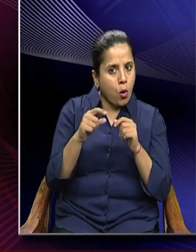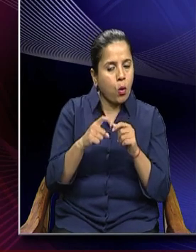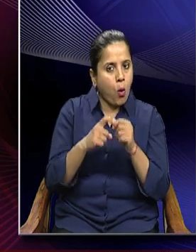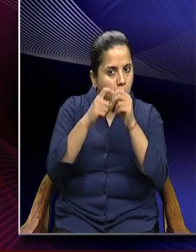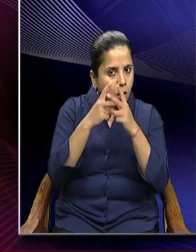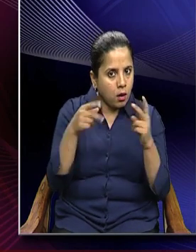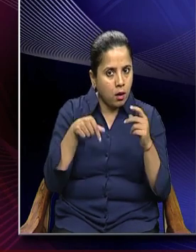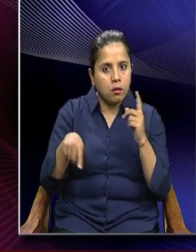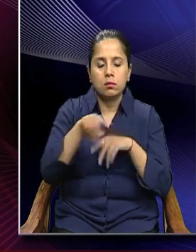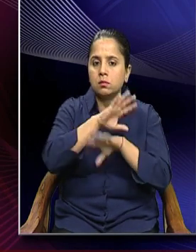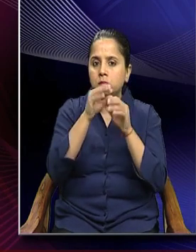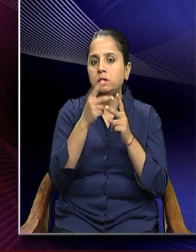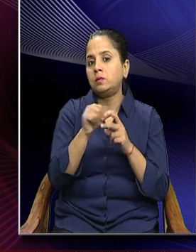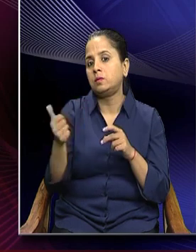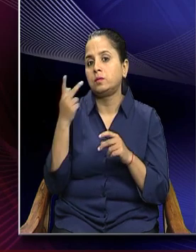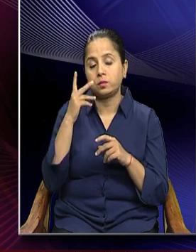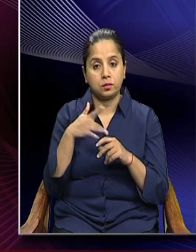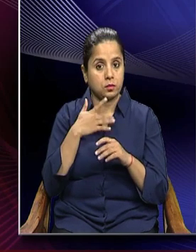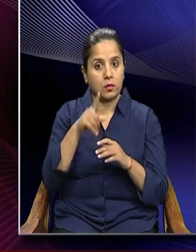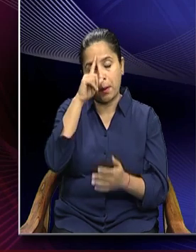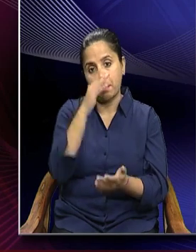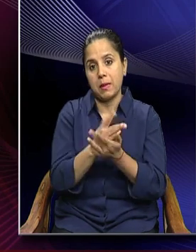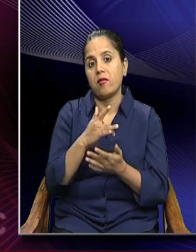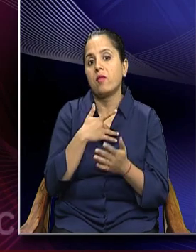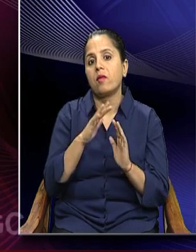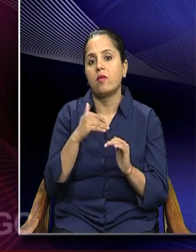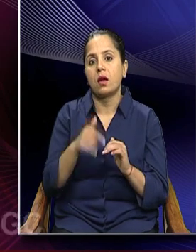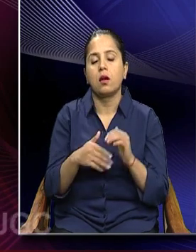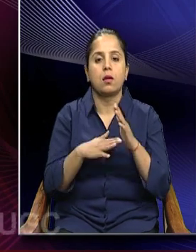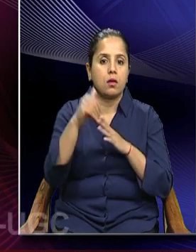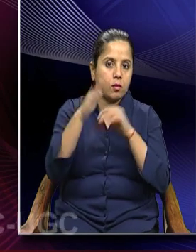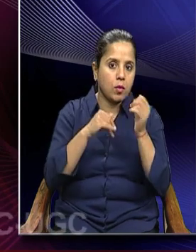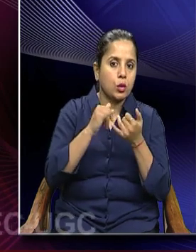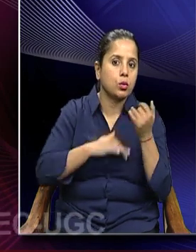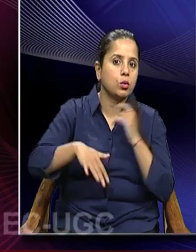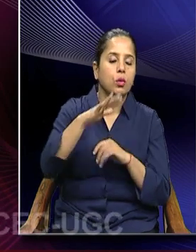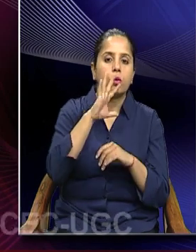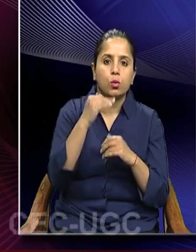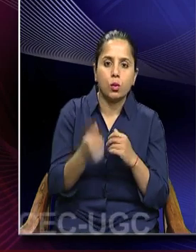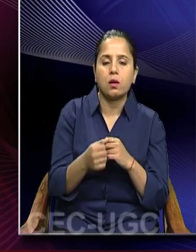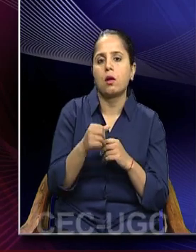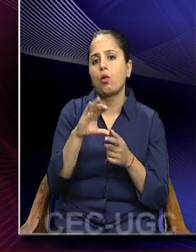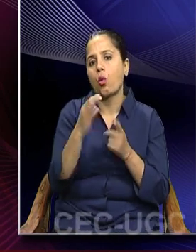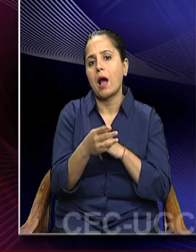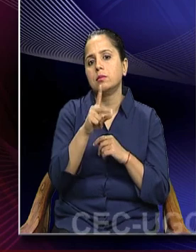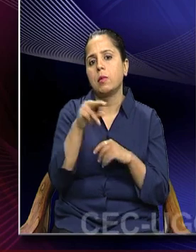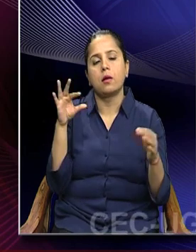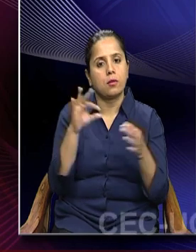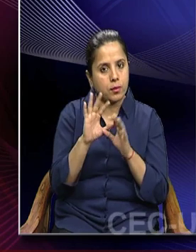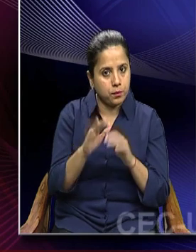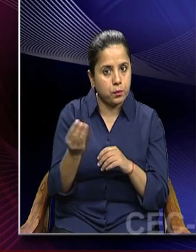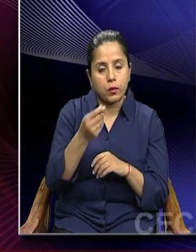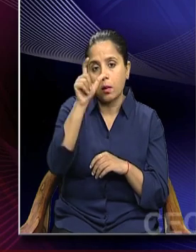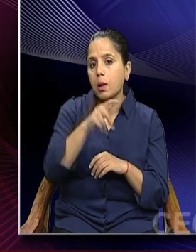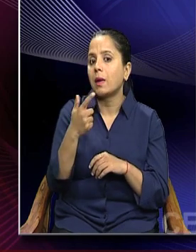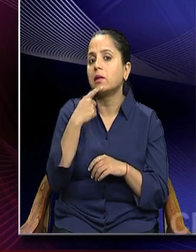the other hand will be, beliefs in construction of social reality, cultural meanings attached to what people